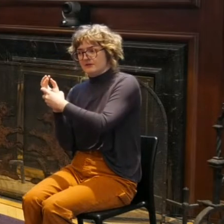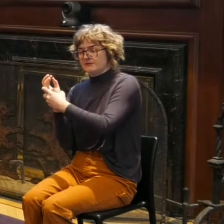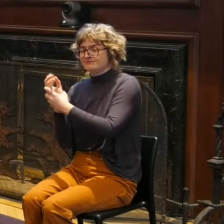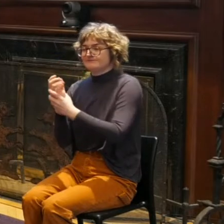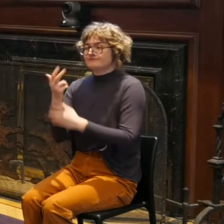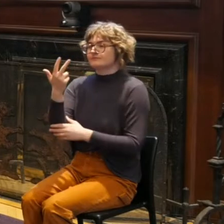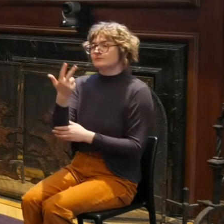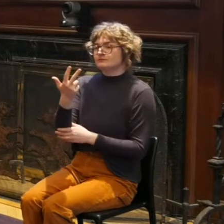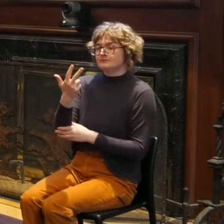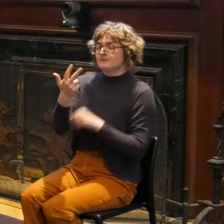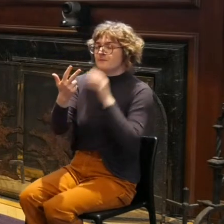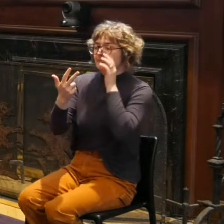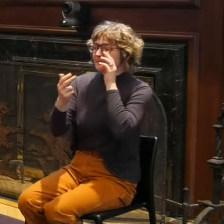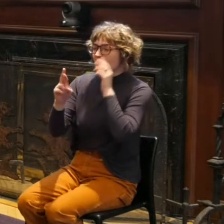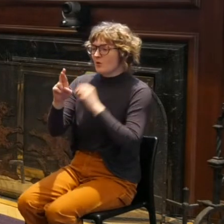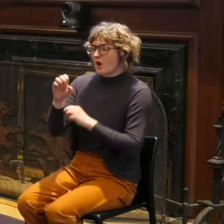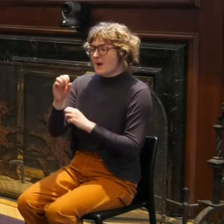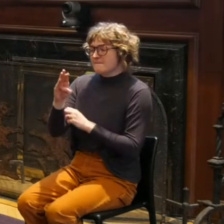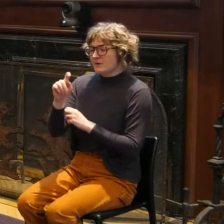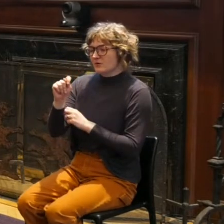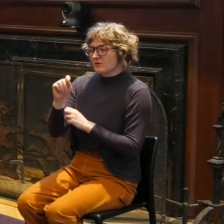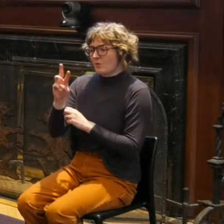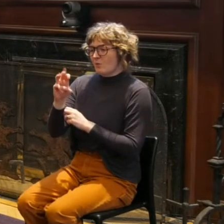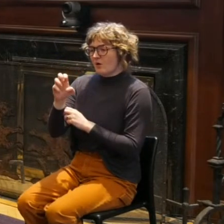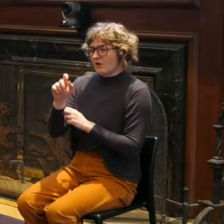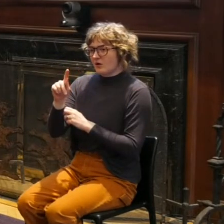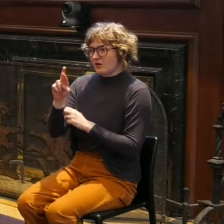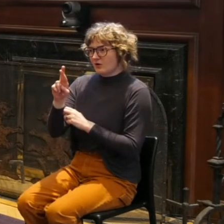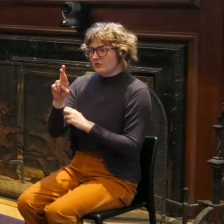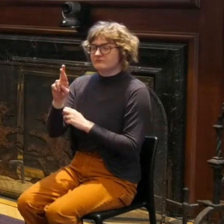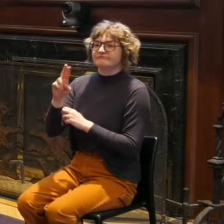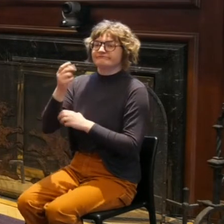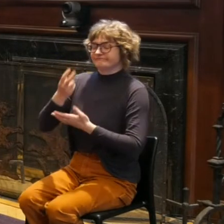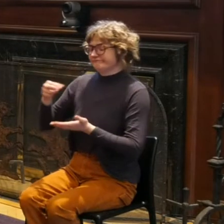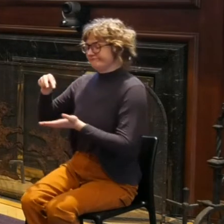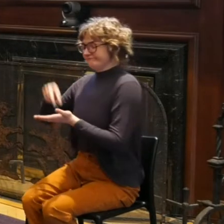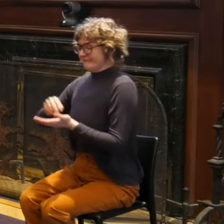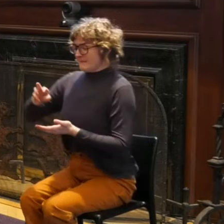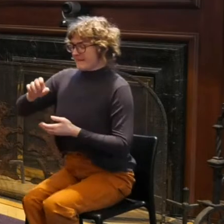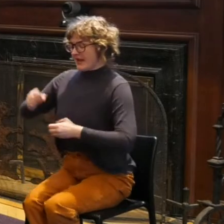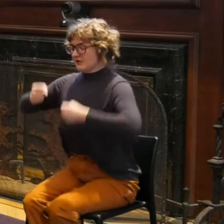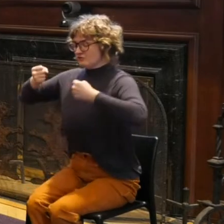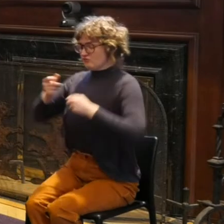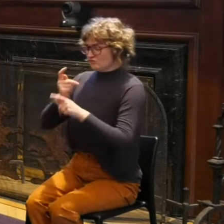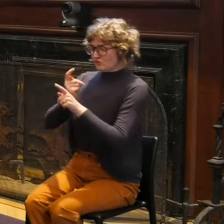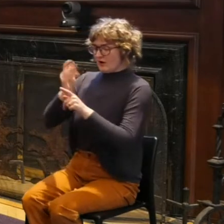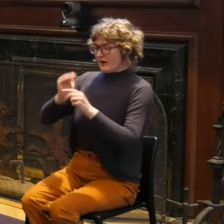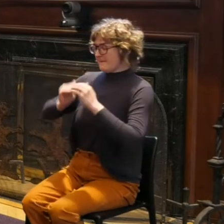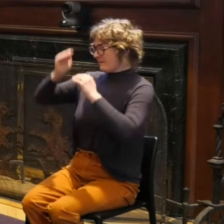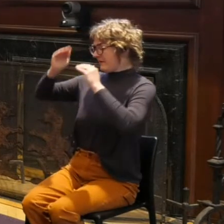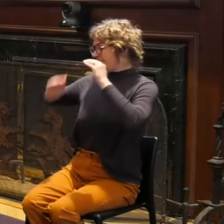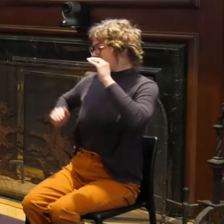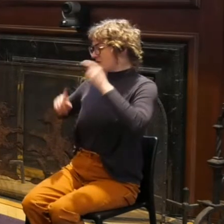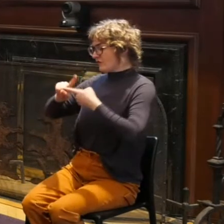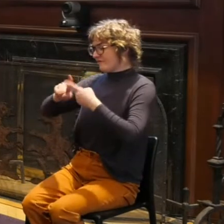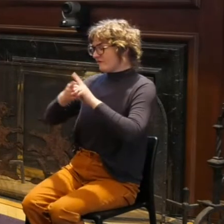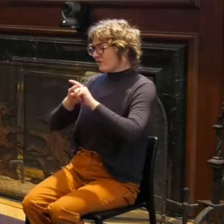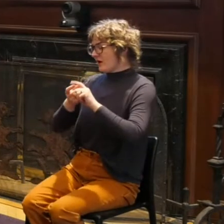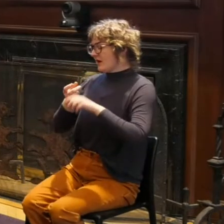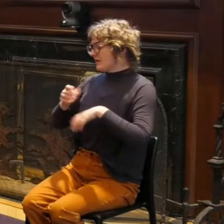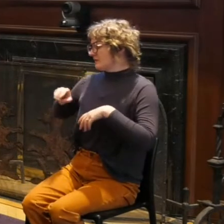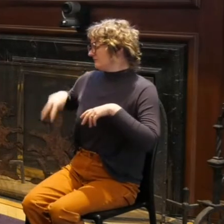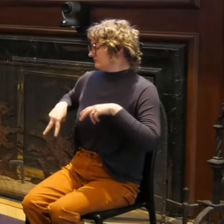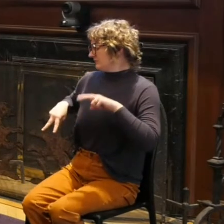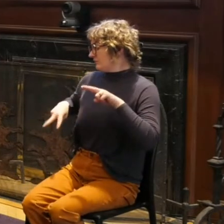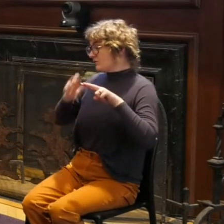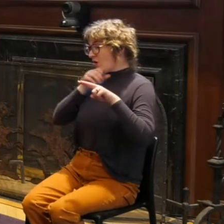Three, Robert Walker. You stood in the back of the truck above your friend Echol. He was the old